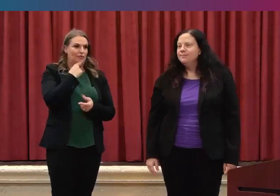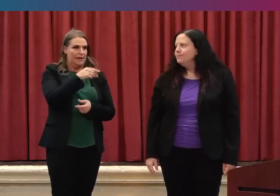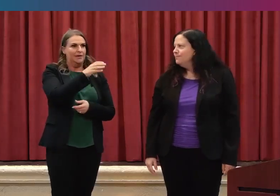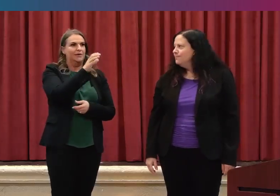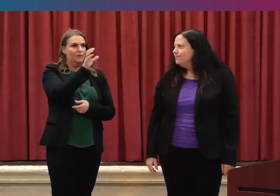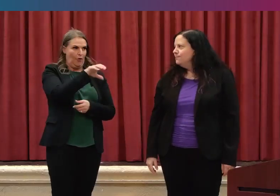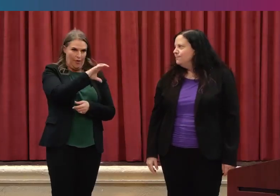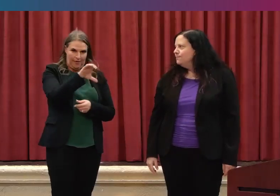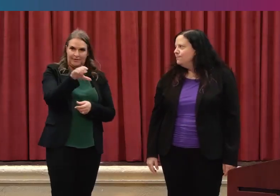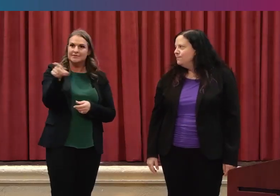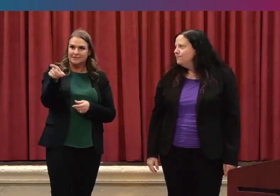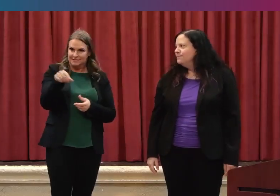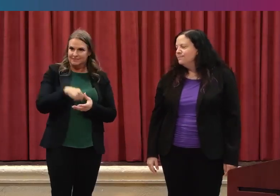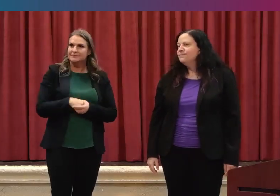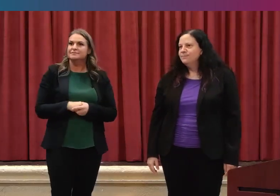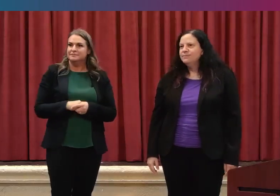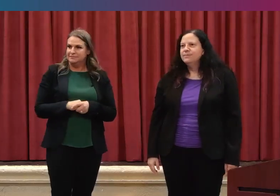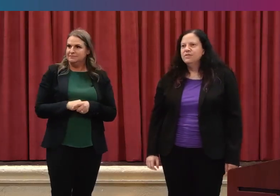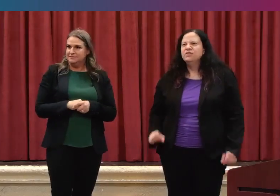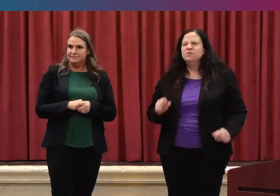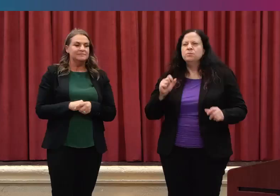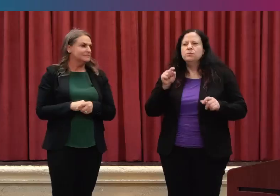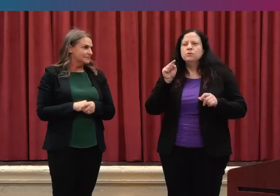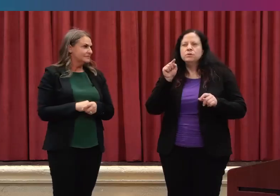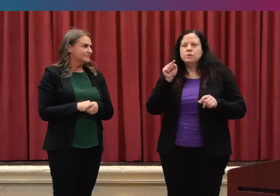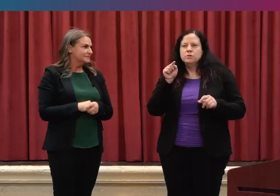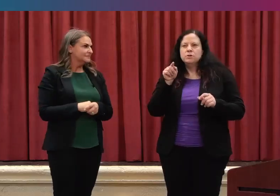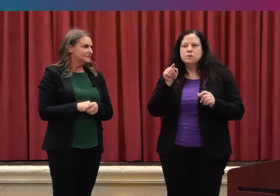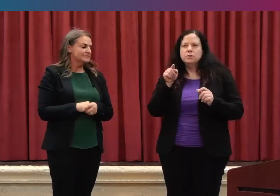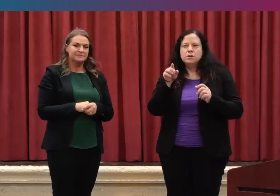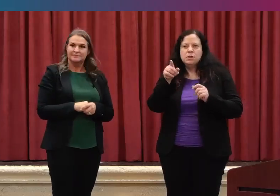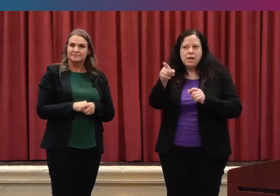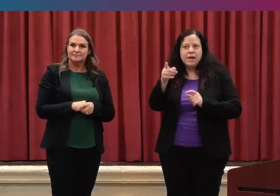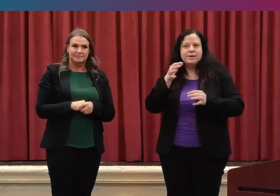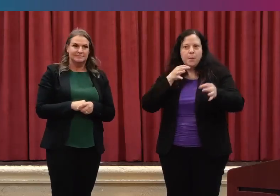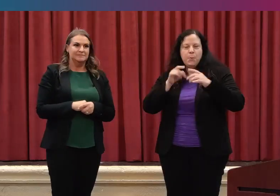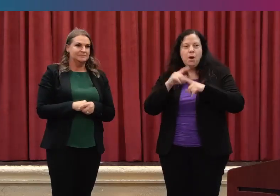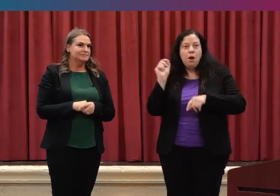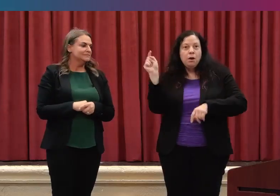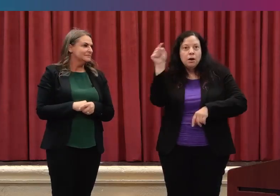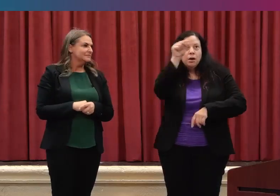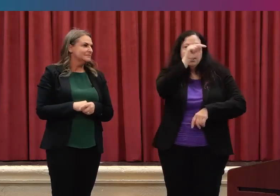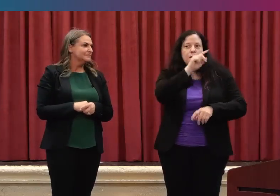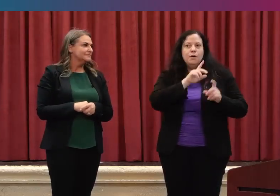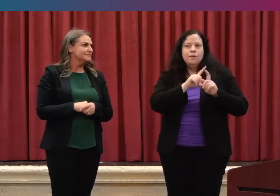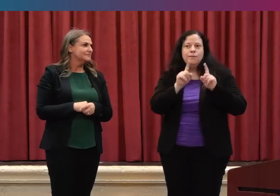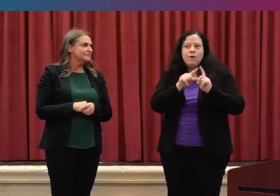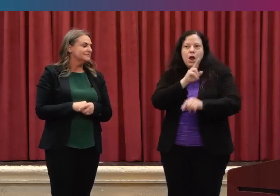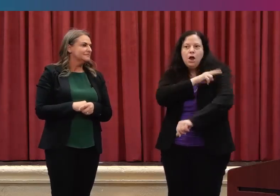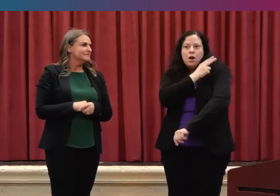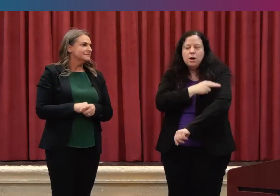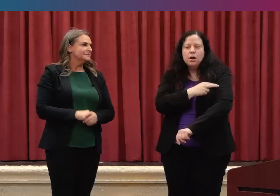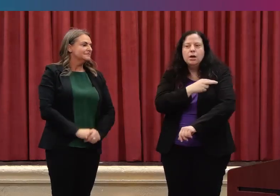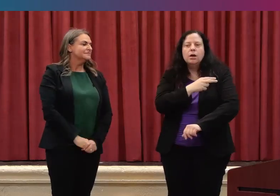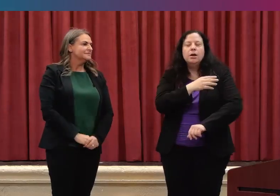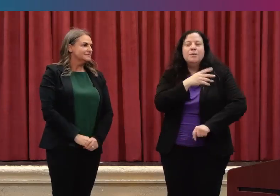Just the Red Cross will pay if it's a Red Cross claim. Explain all the different hospitals, the